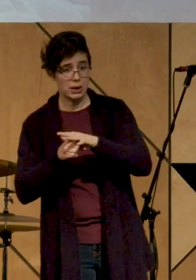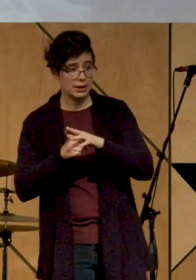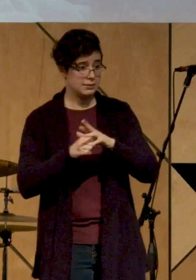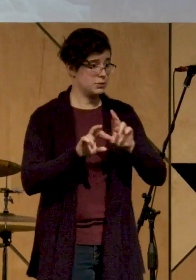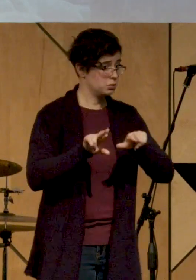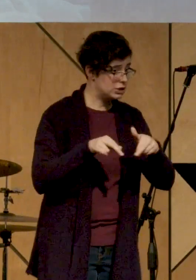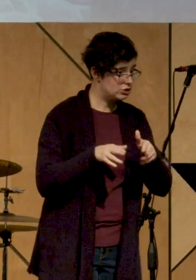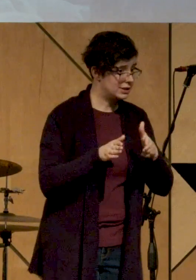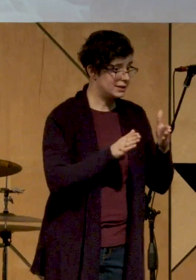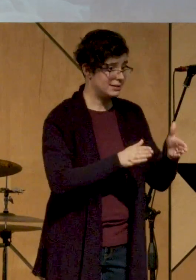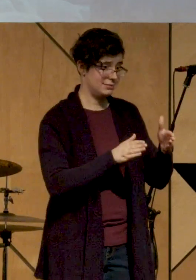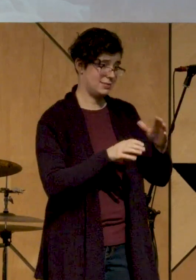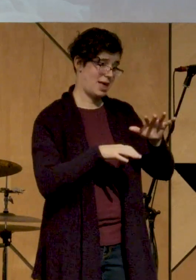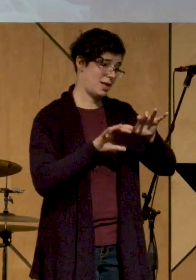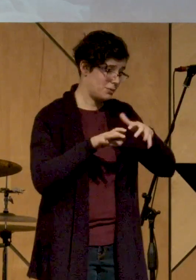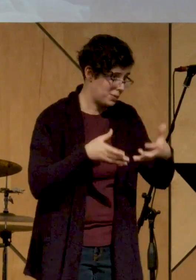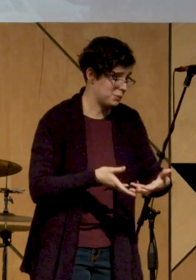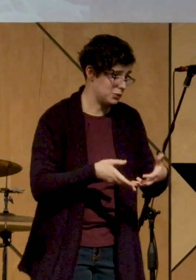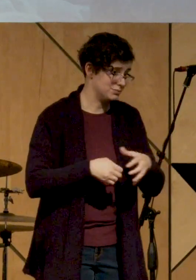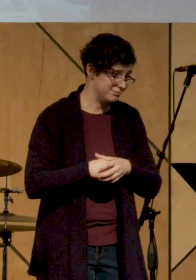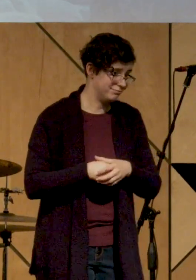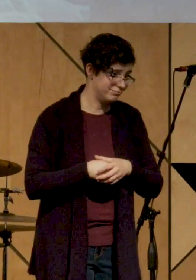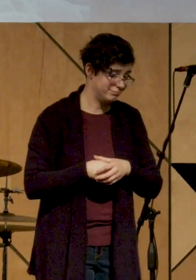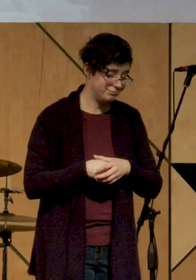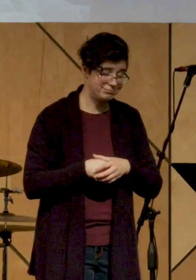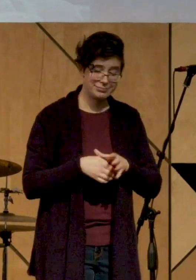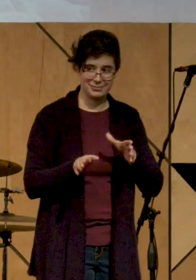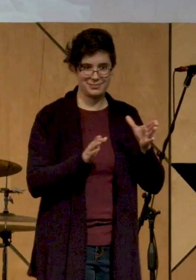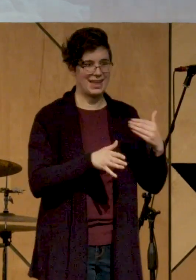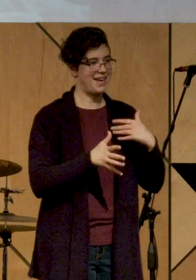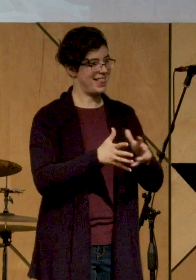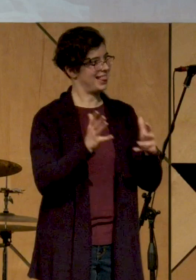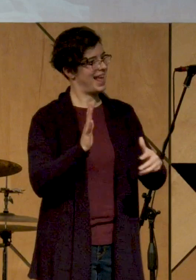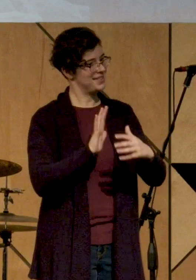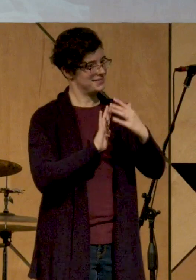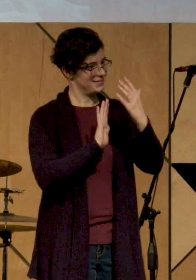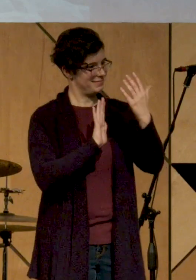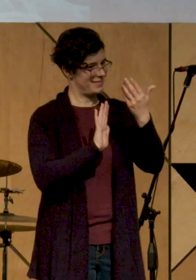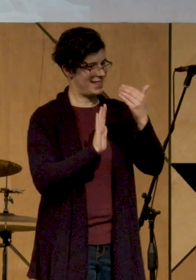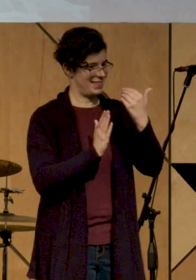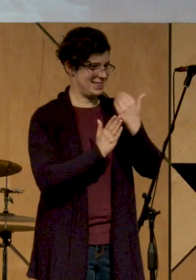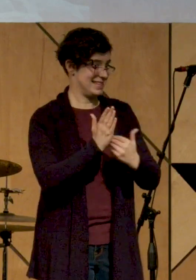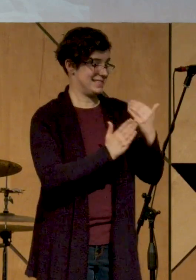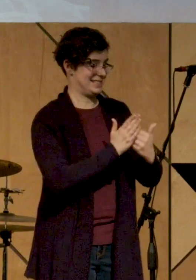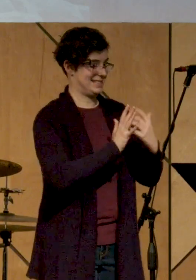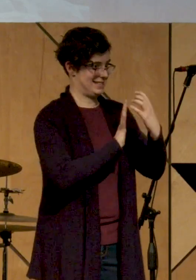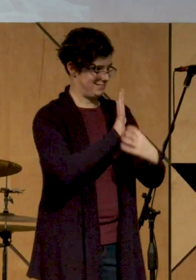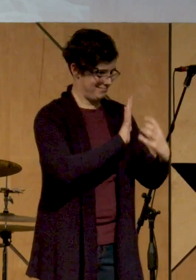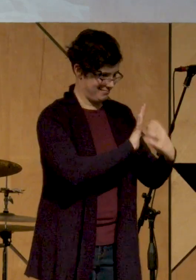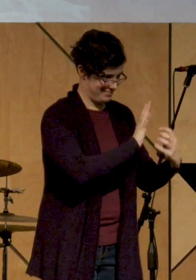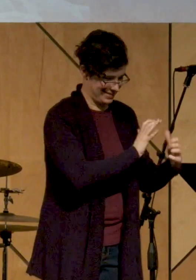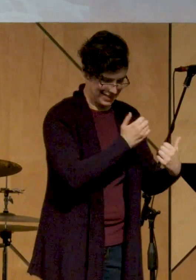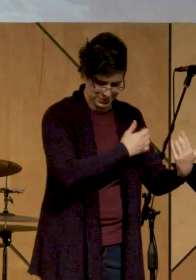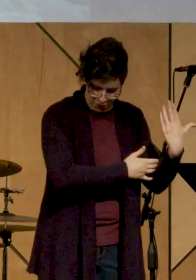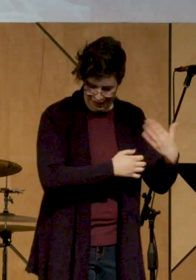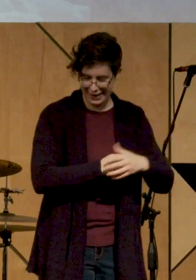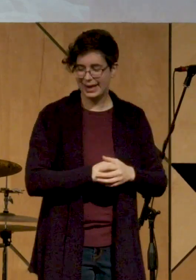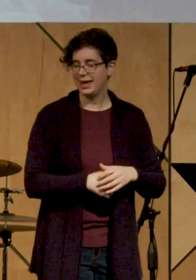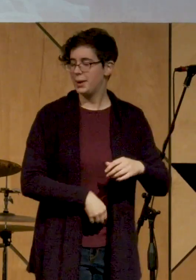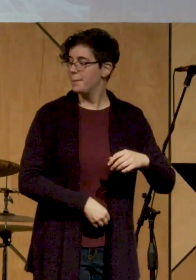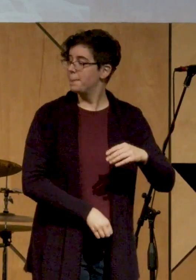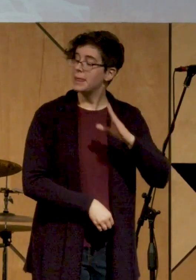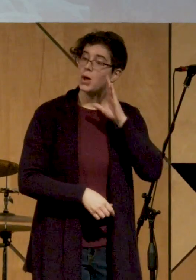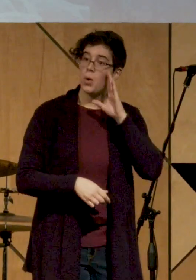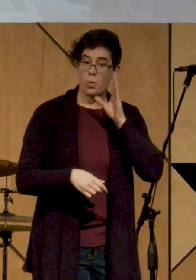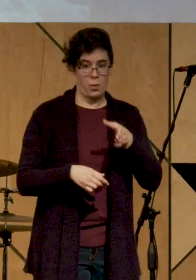and globally. We can do this together, all right? Here we go. I got lots of lists this morning because Paul's got some lists, all right? And so we're going to